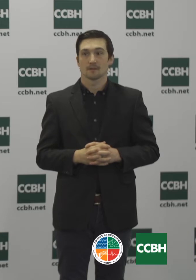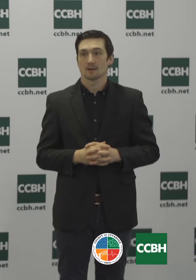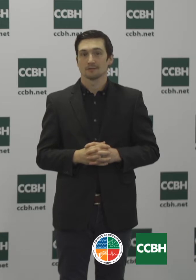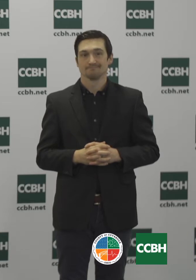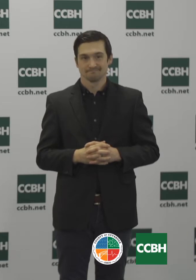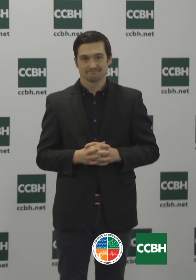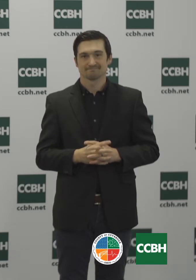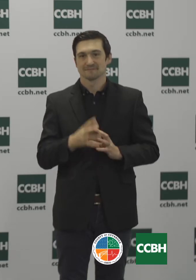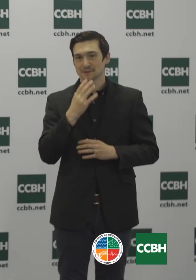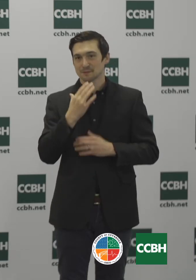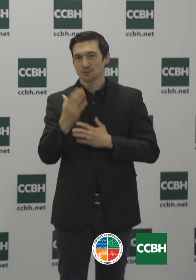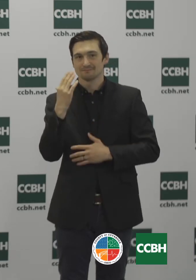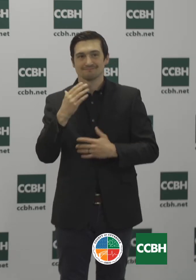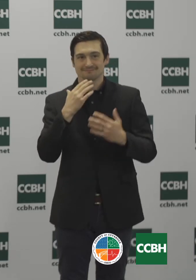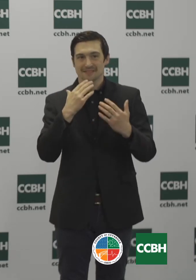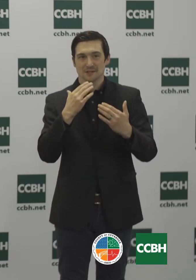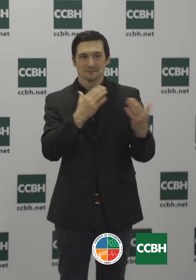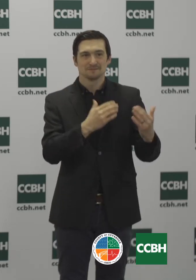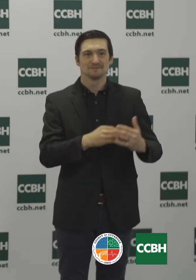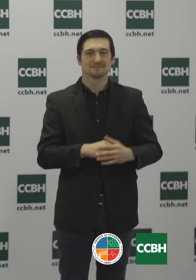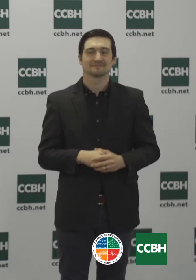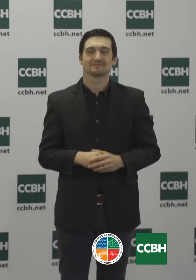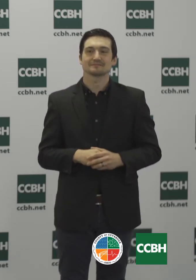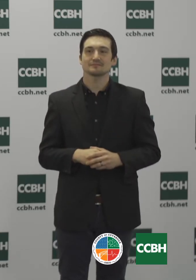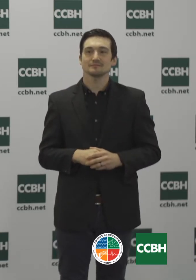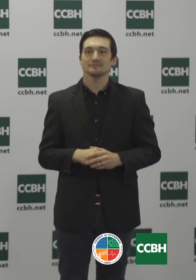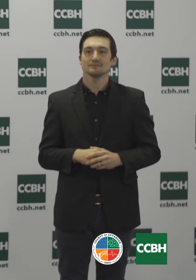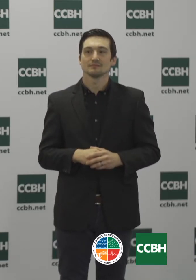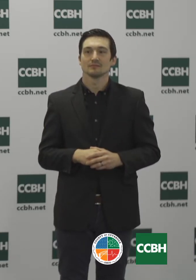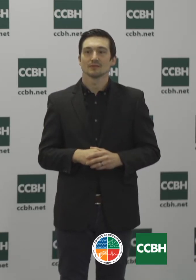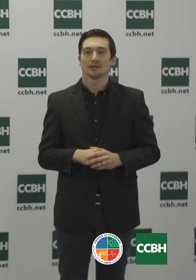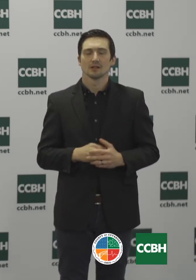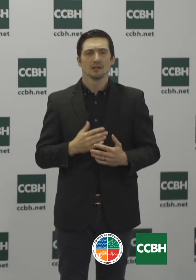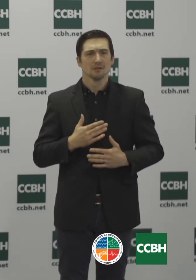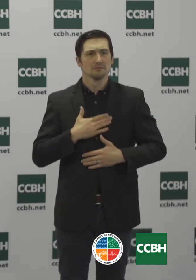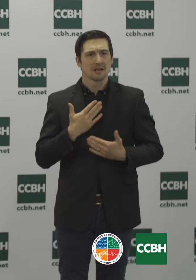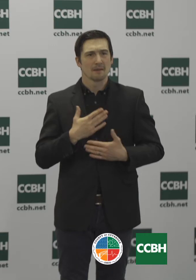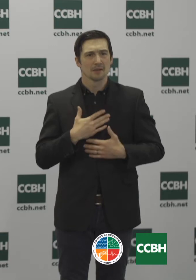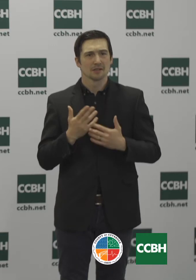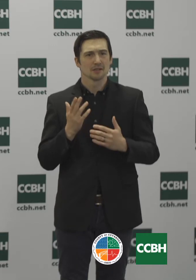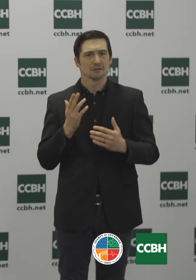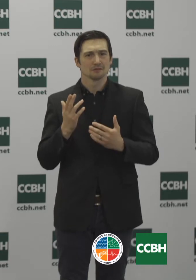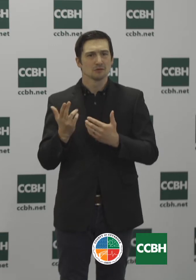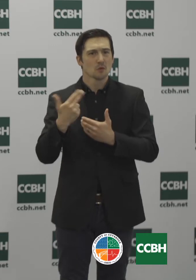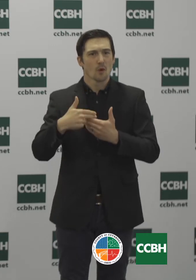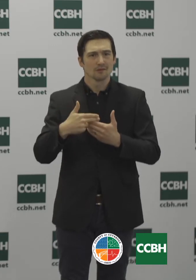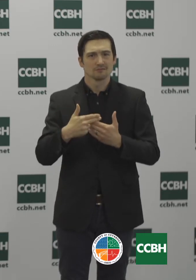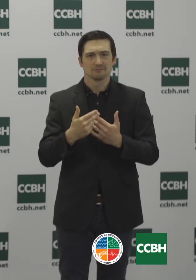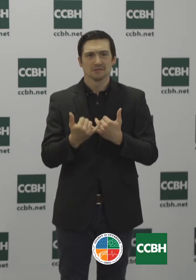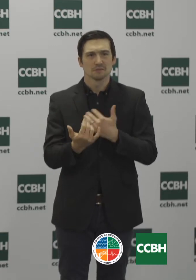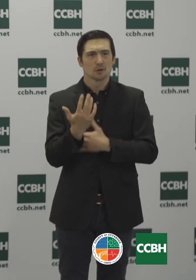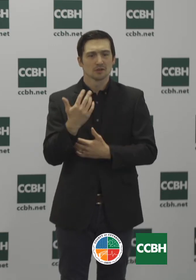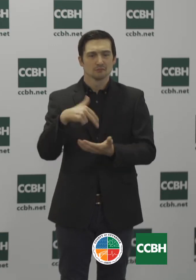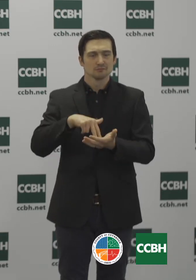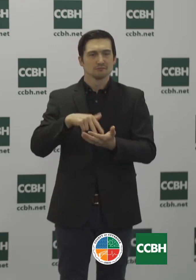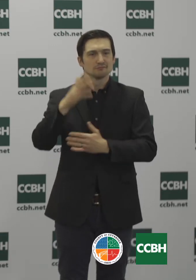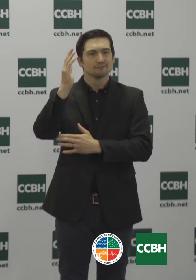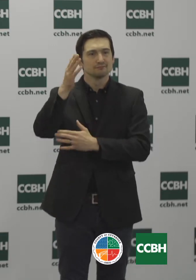Good morning. Thank you all. I'm glad to be here to address you today.